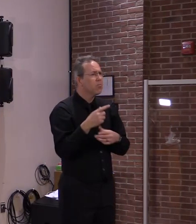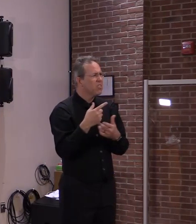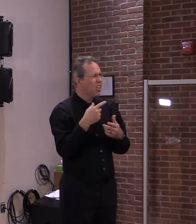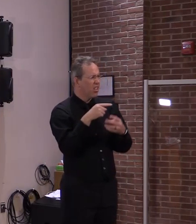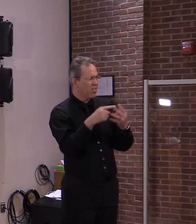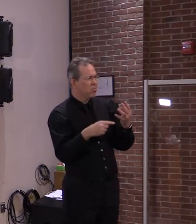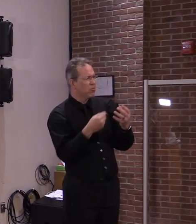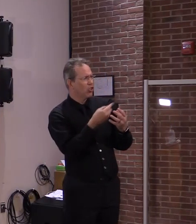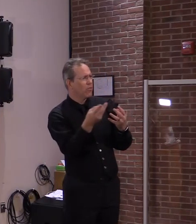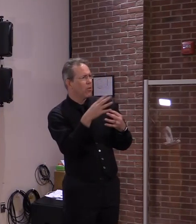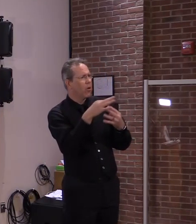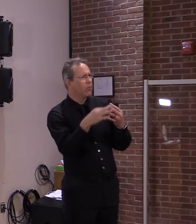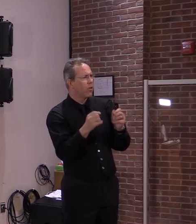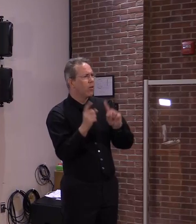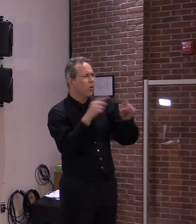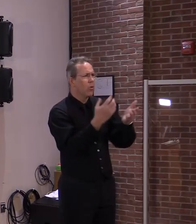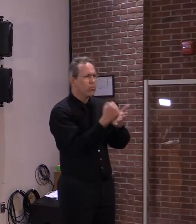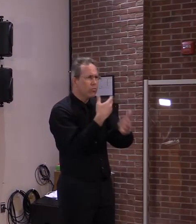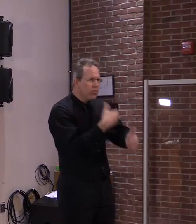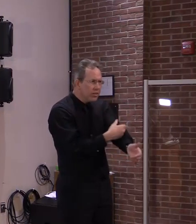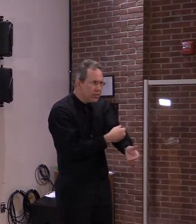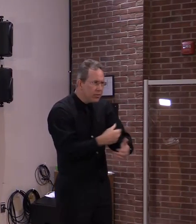our pharmacy program.